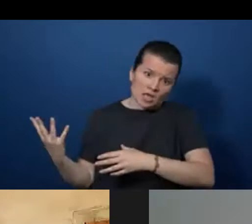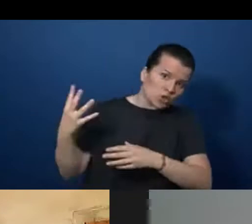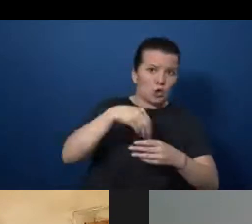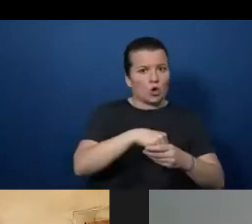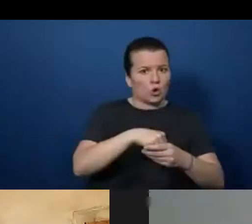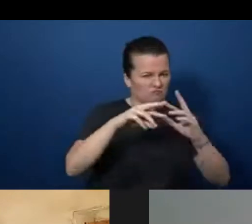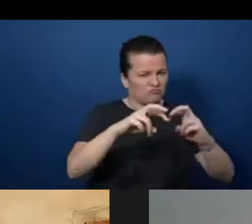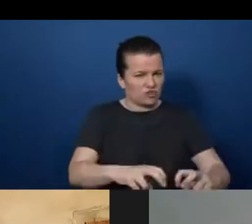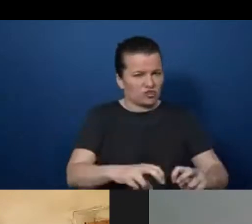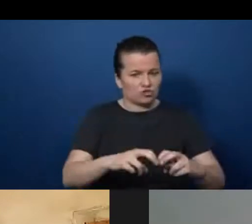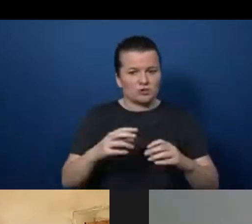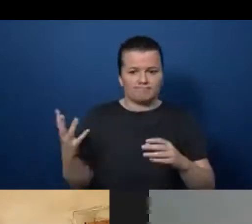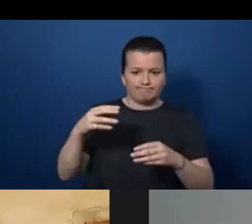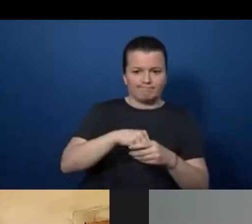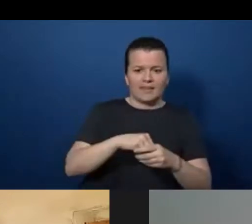mixed, working with